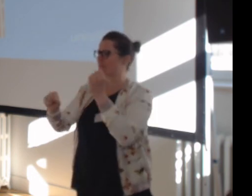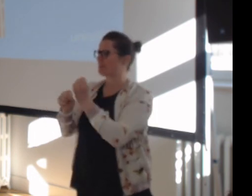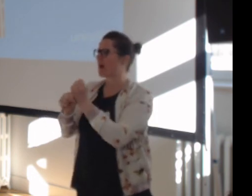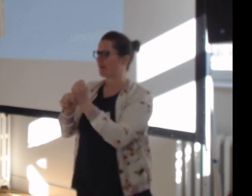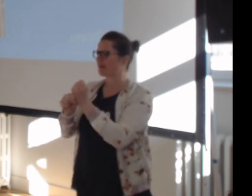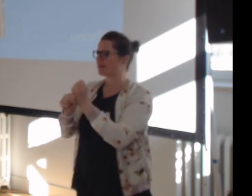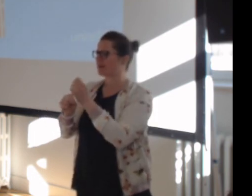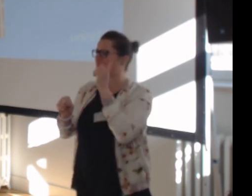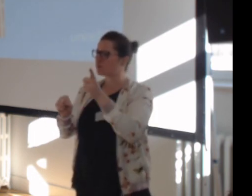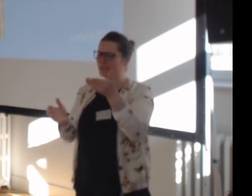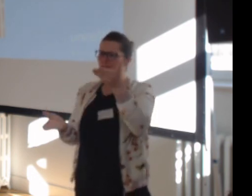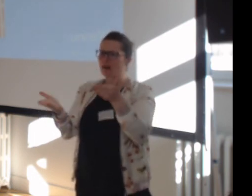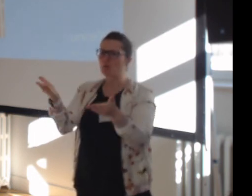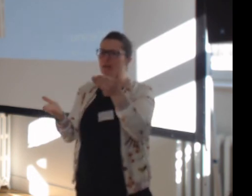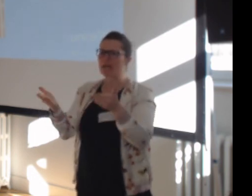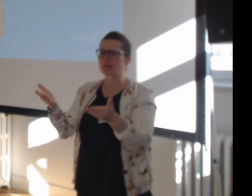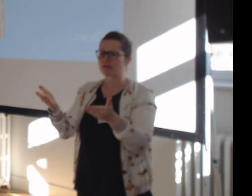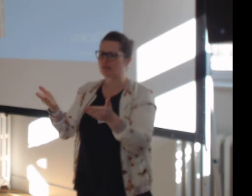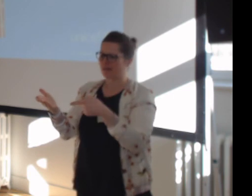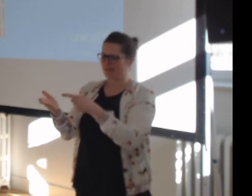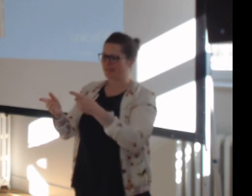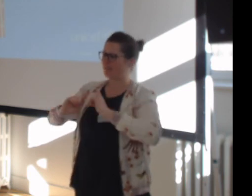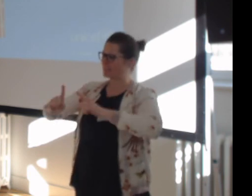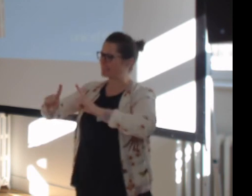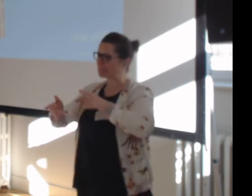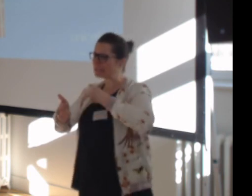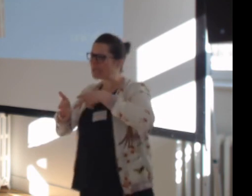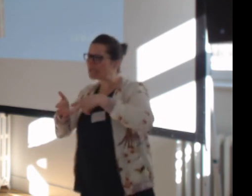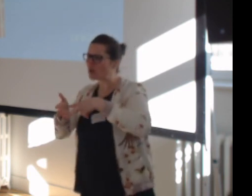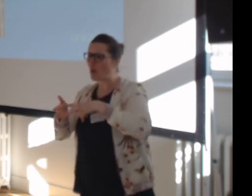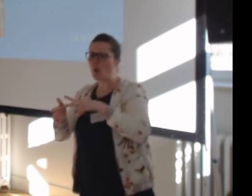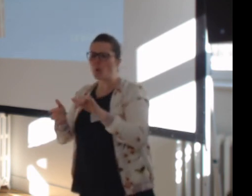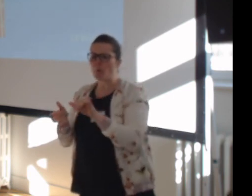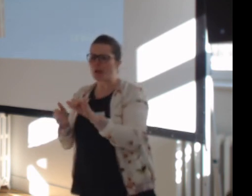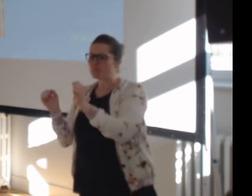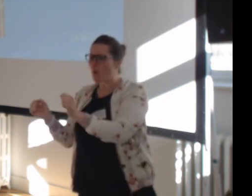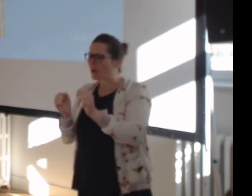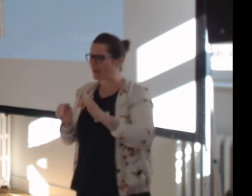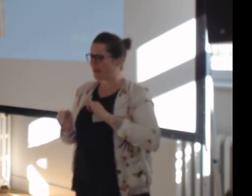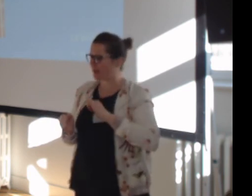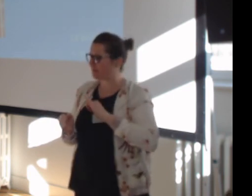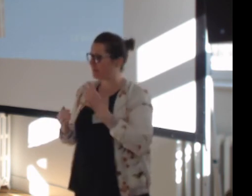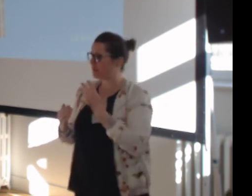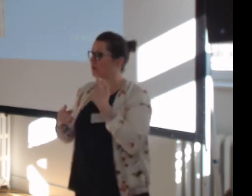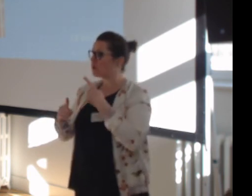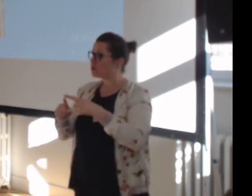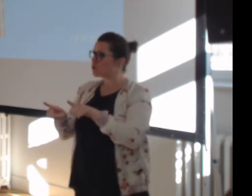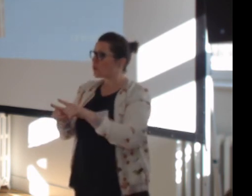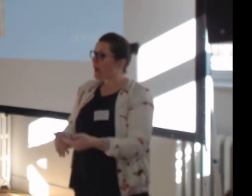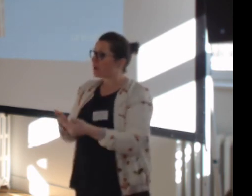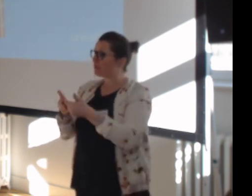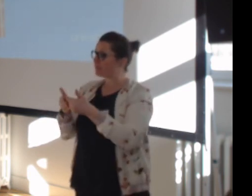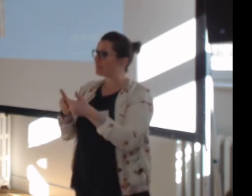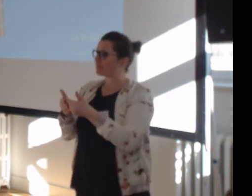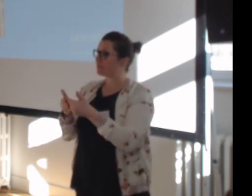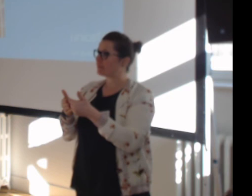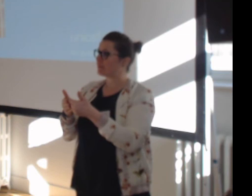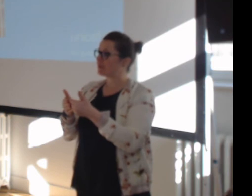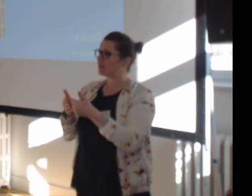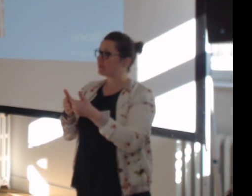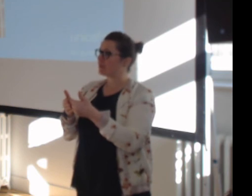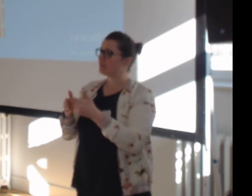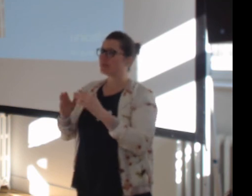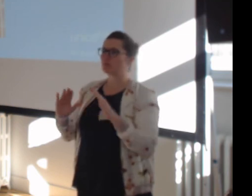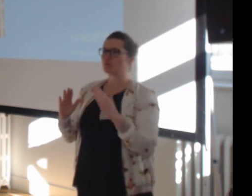to evaluate what the possibility of these different techniques were, and also to help us with some of the